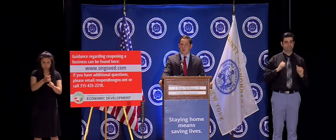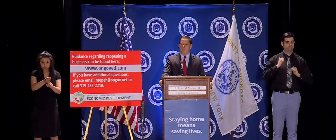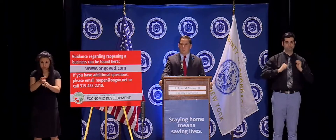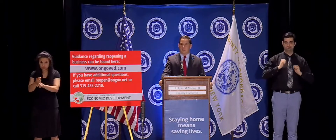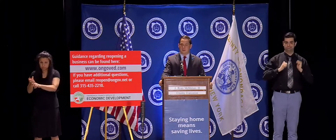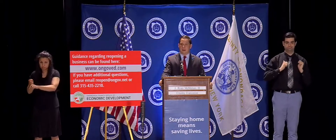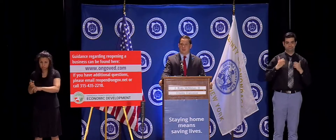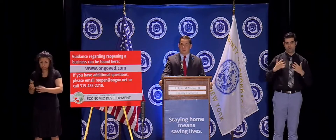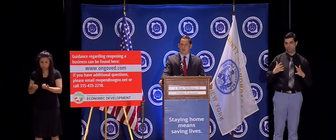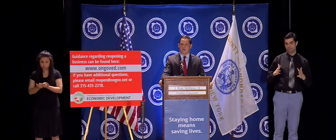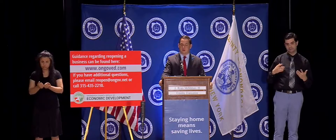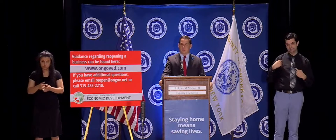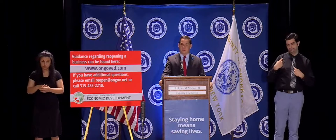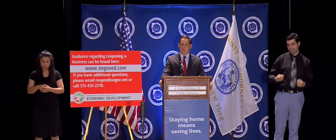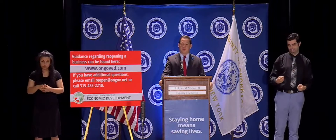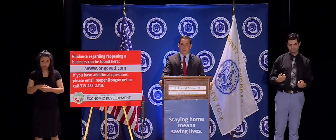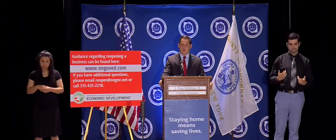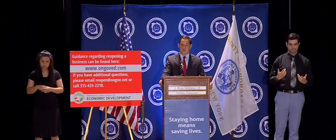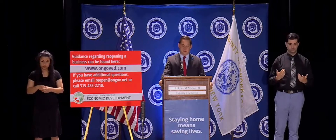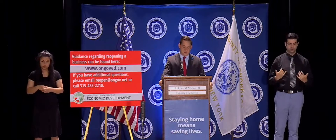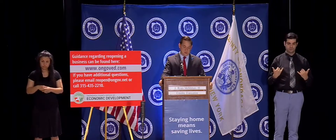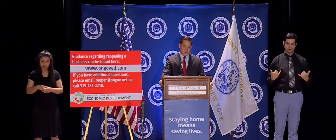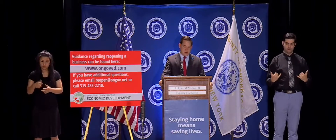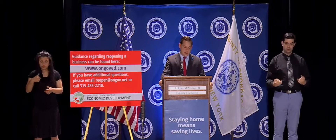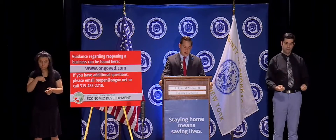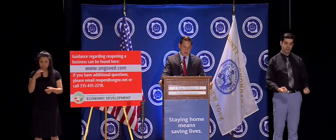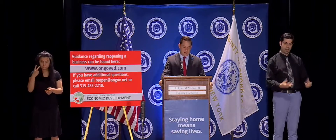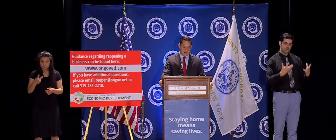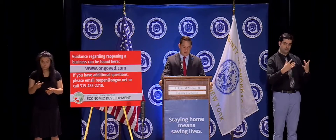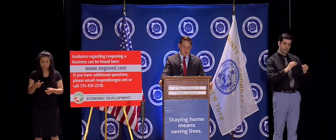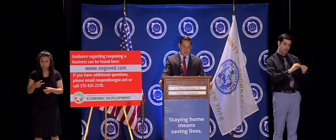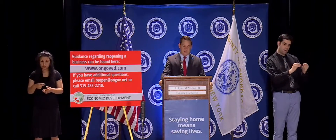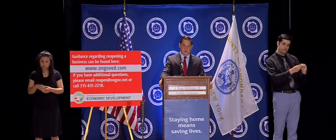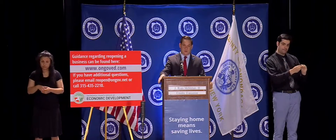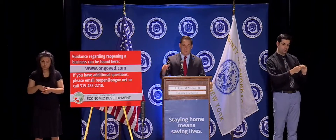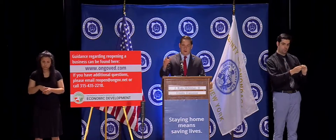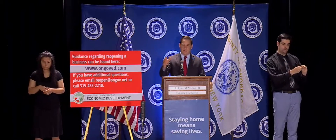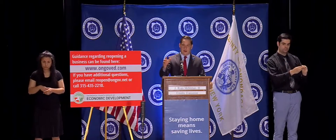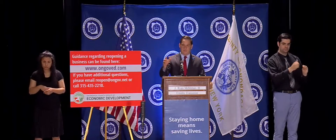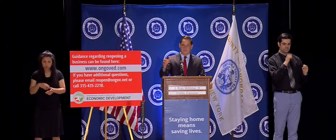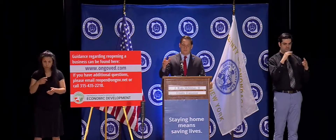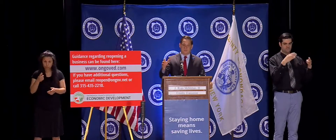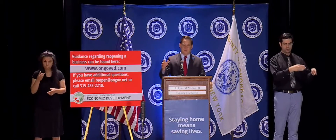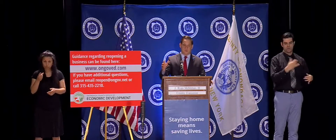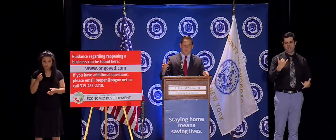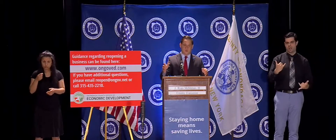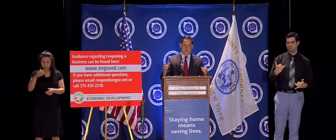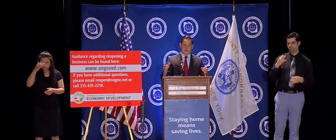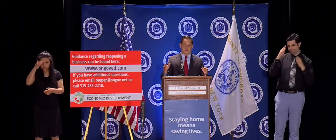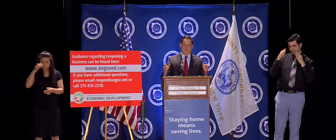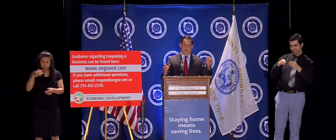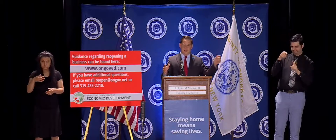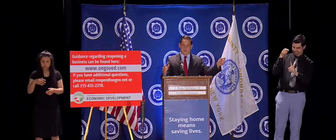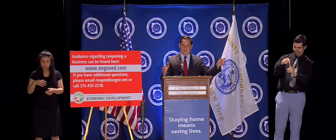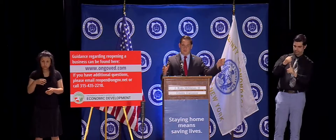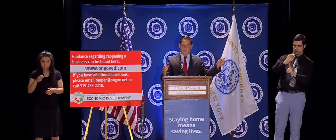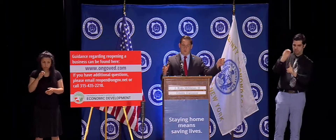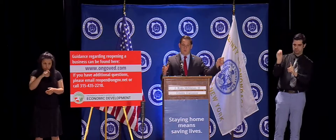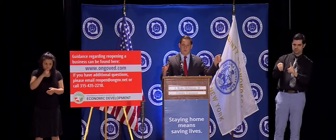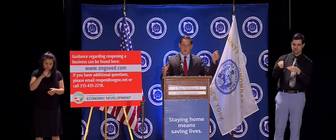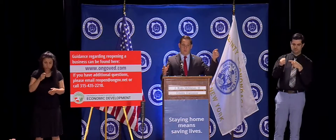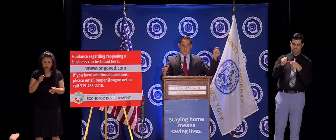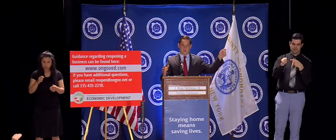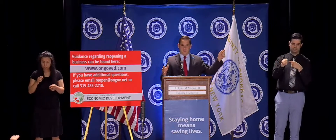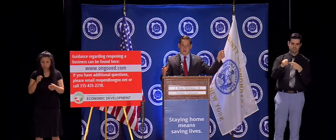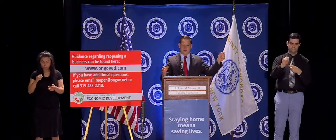as a metric. You have to look at the percentages. And then you compare them to not just the cases from the